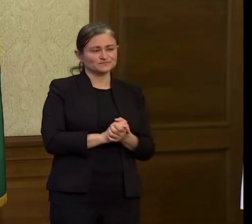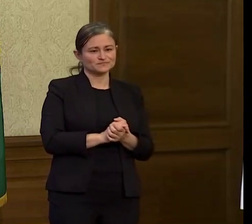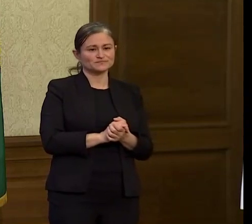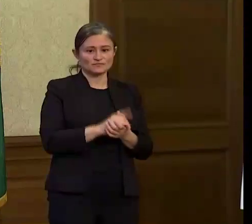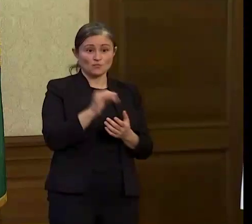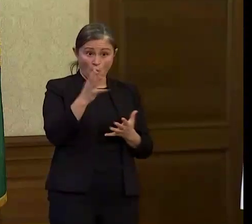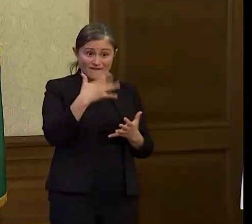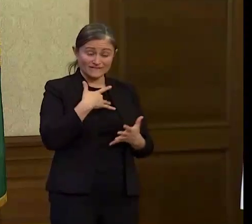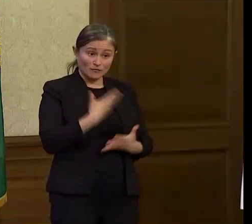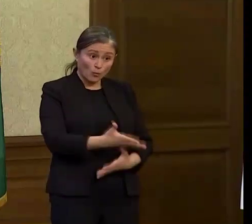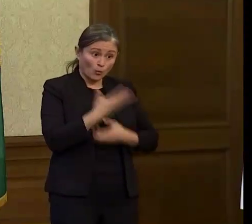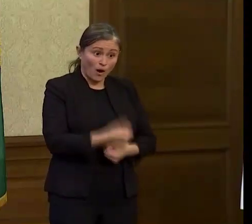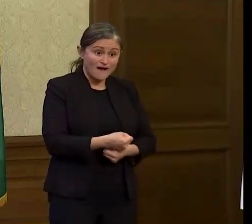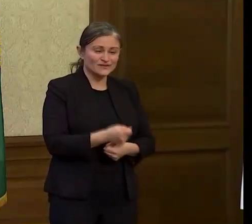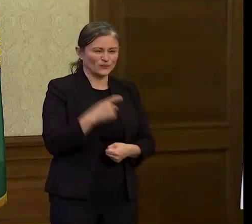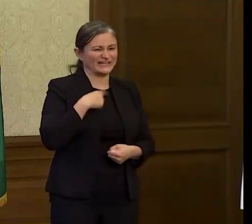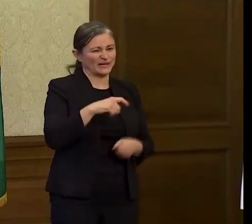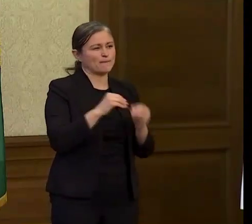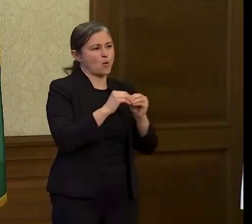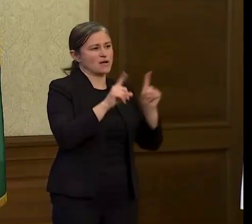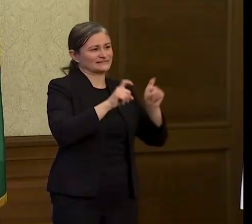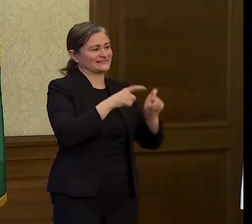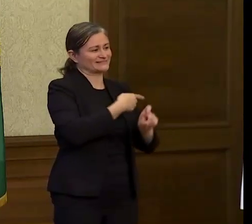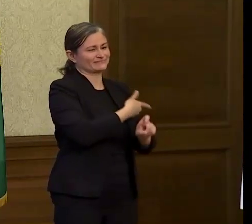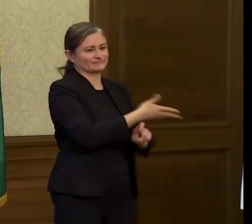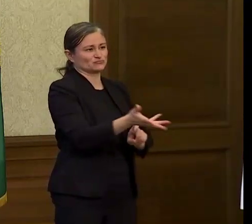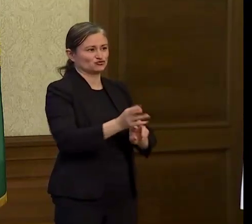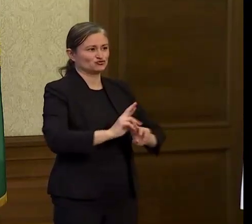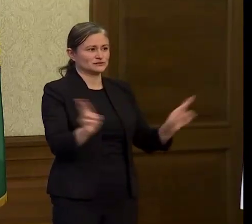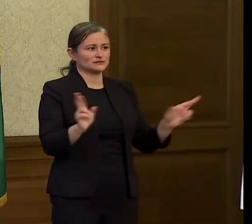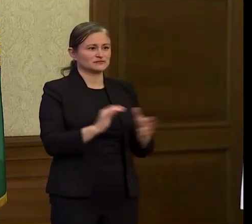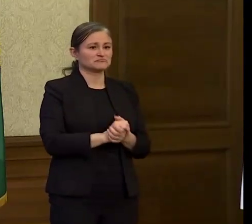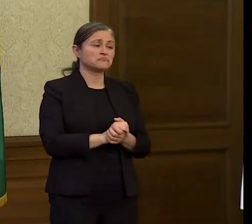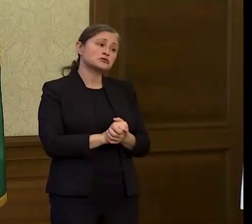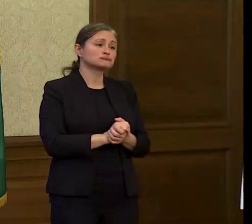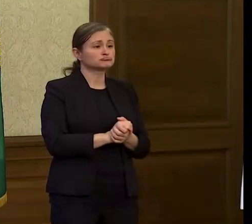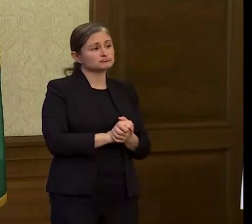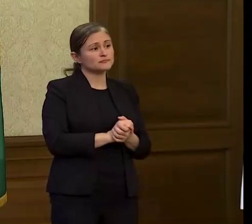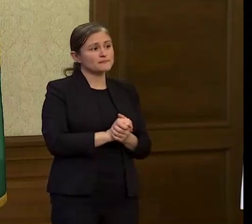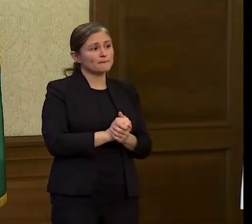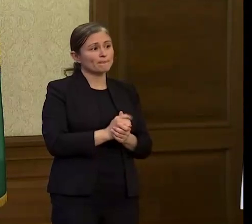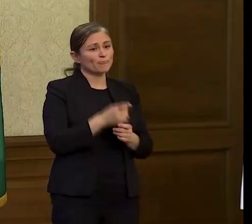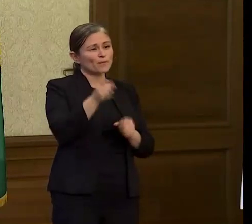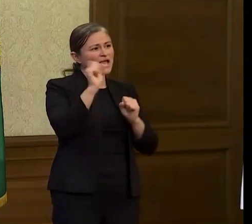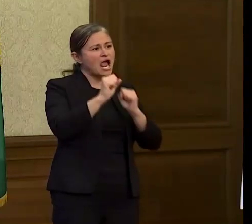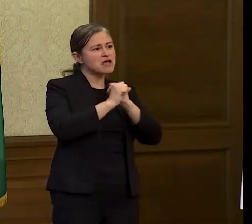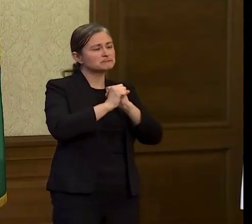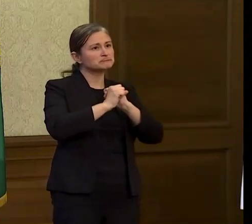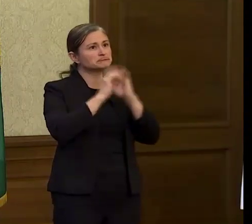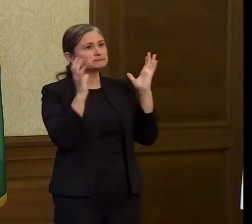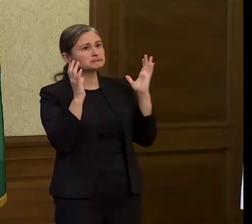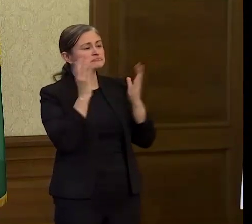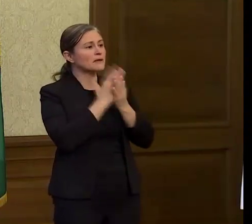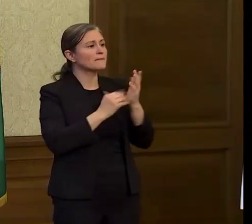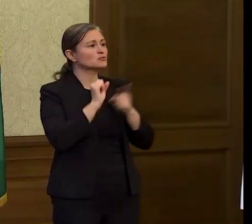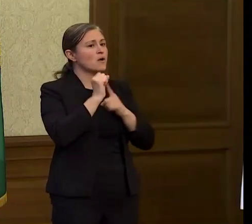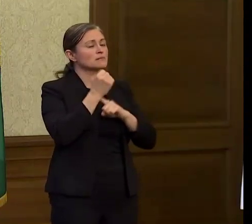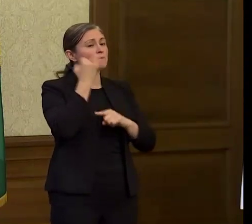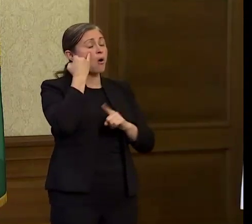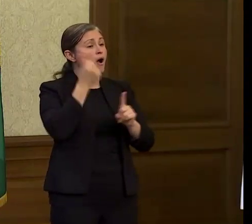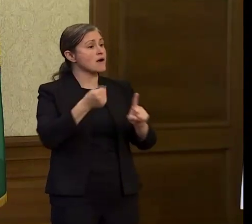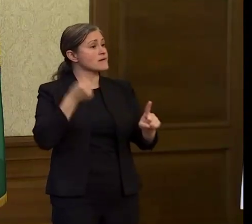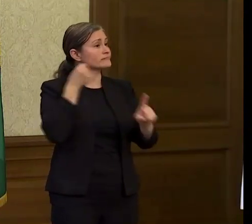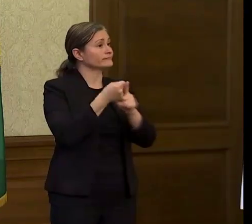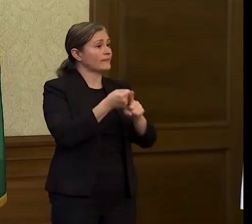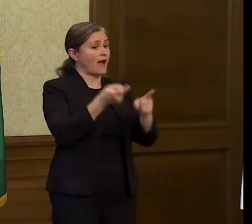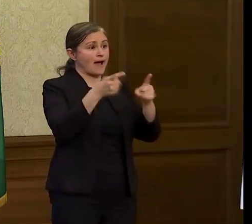some scenarios you could depict where we had such a reduction in fatalities and known positives that